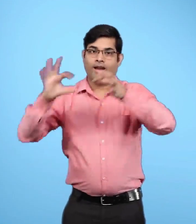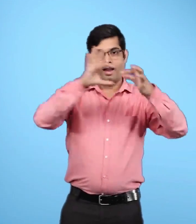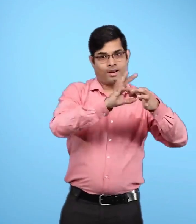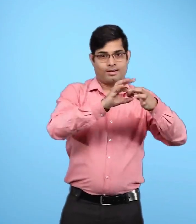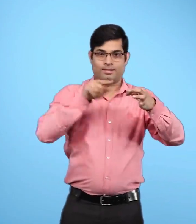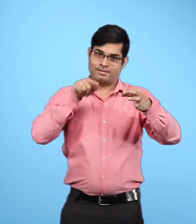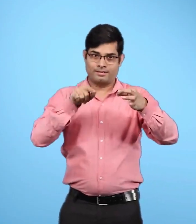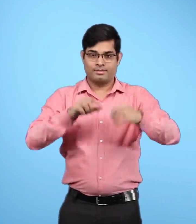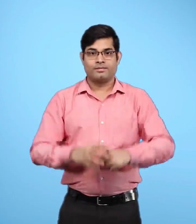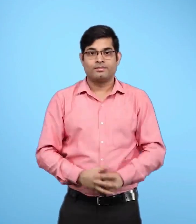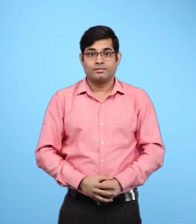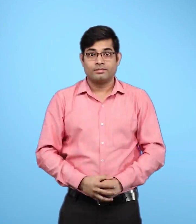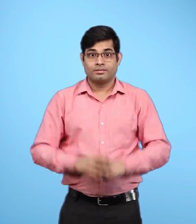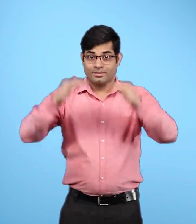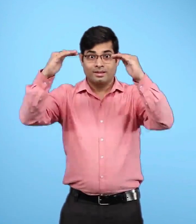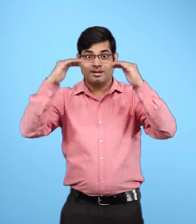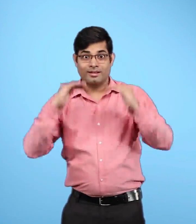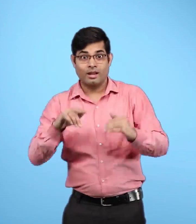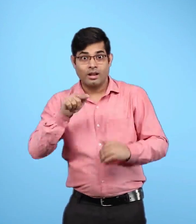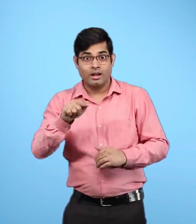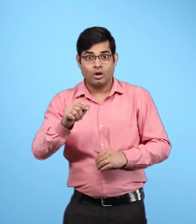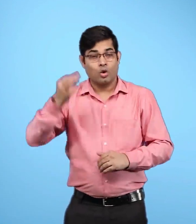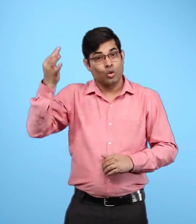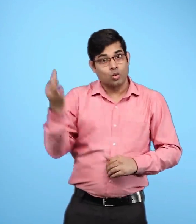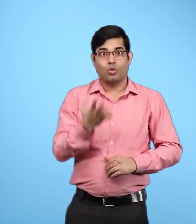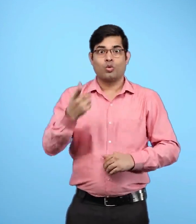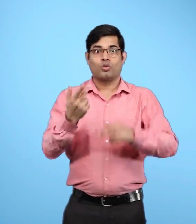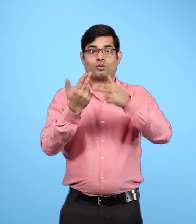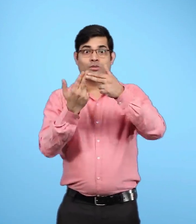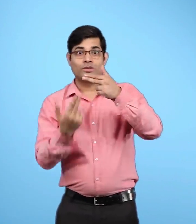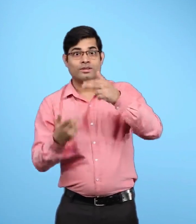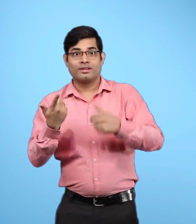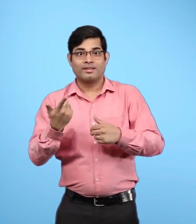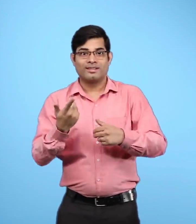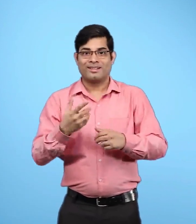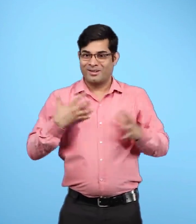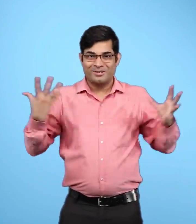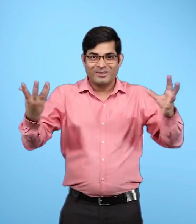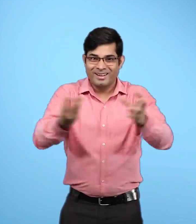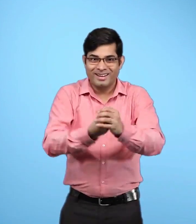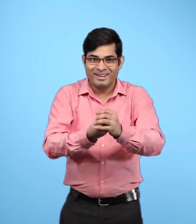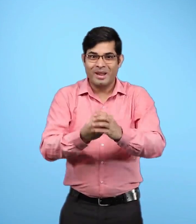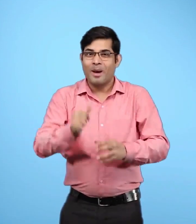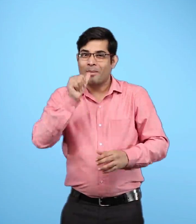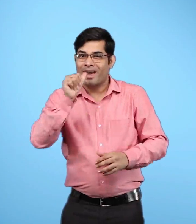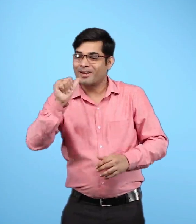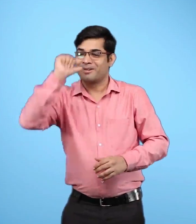1, and in part 2, new story titled Water We Drink